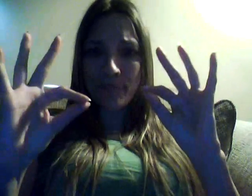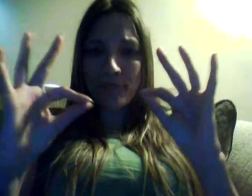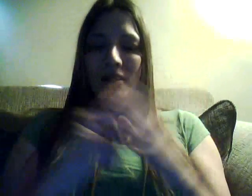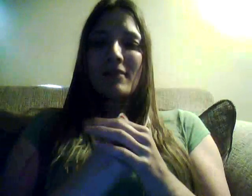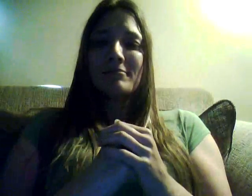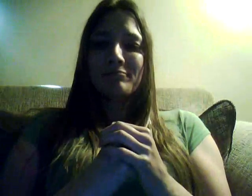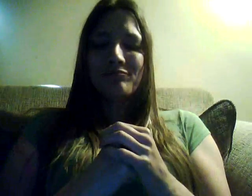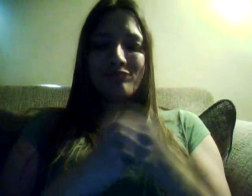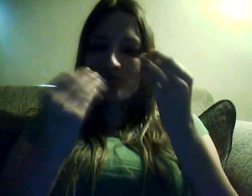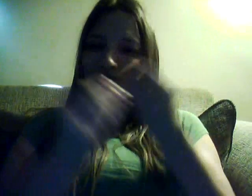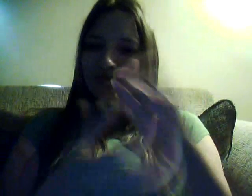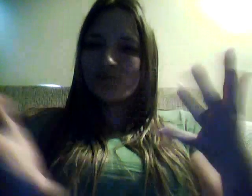Give me a hug, hero.